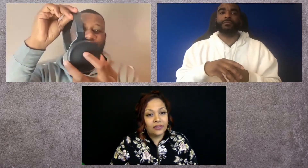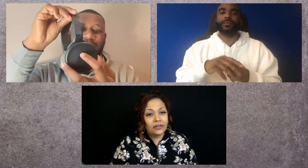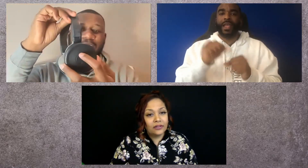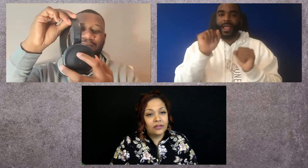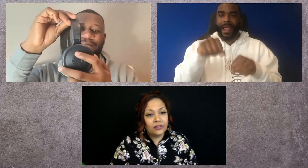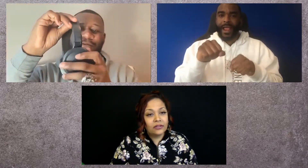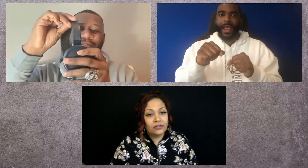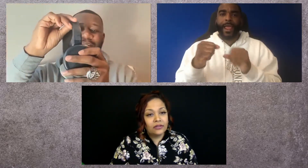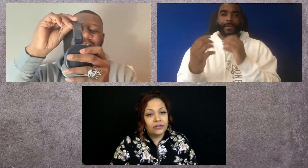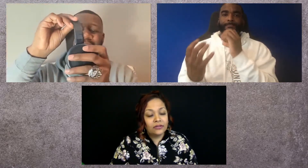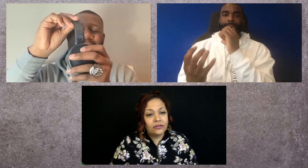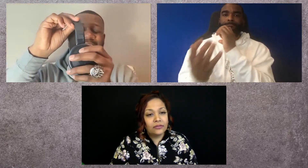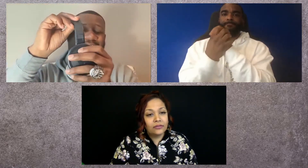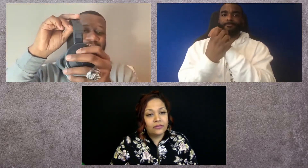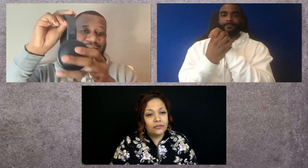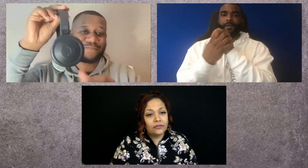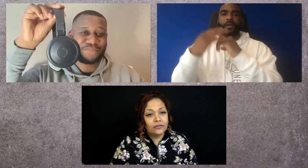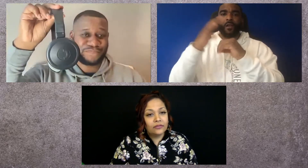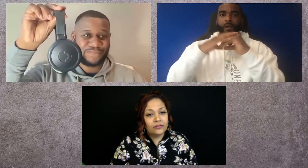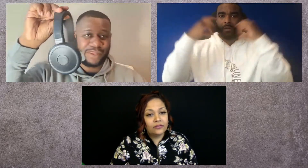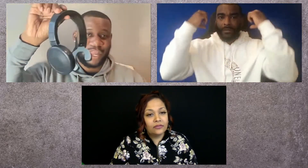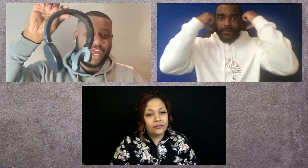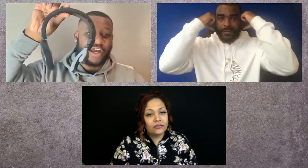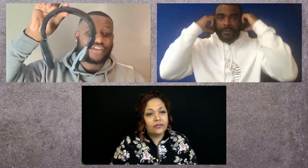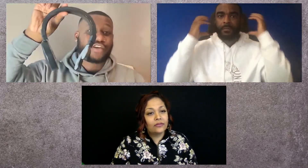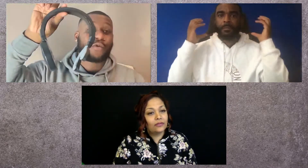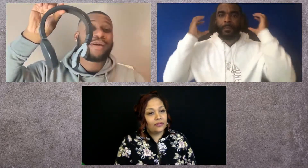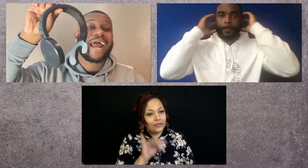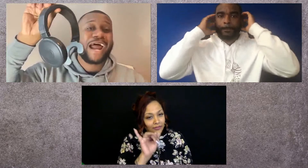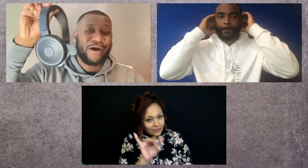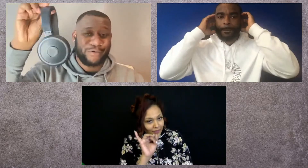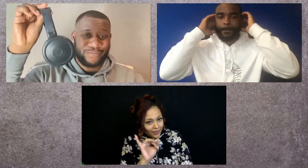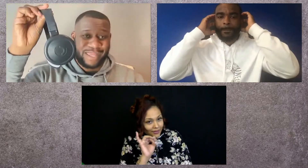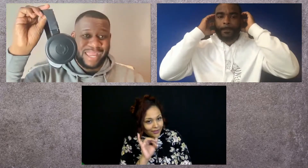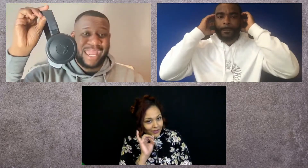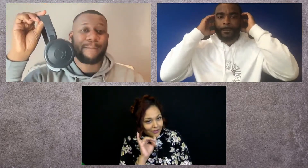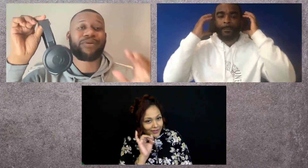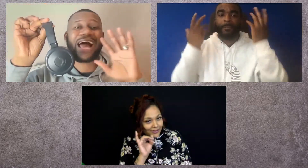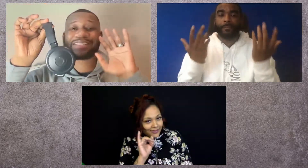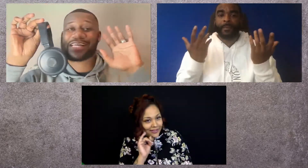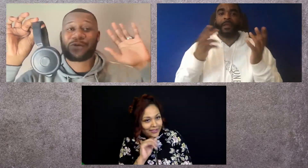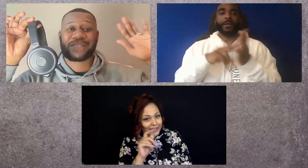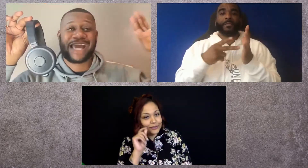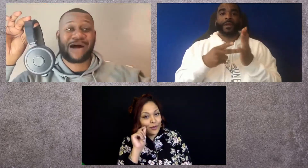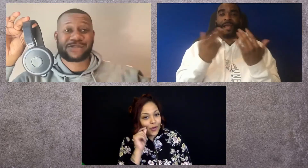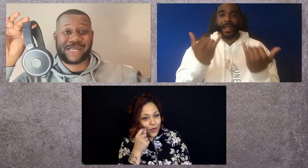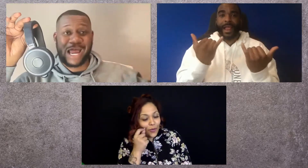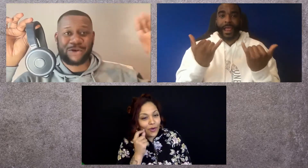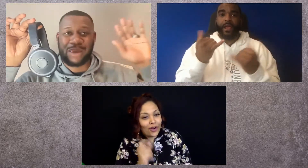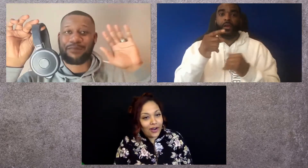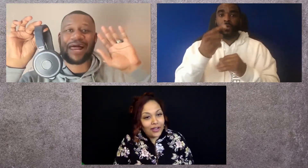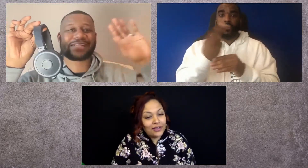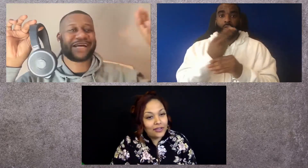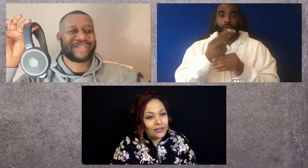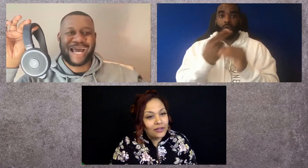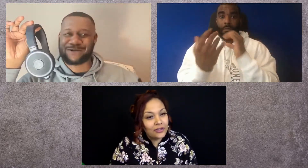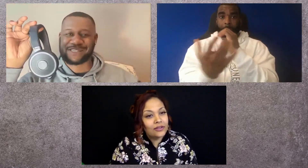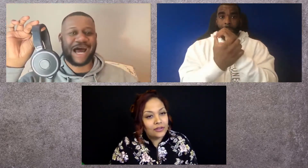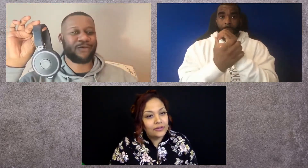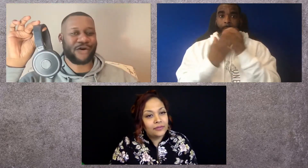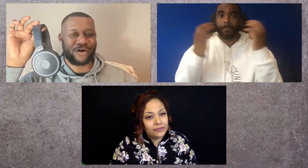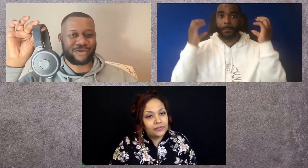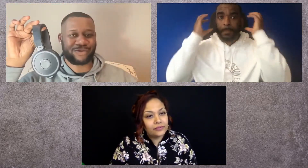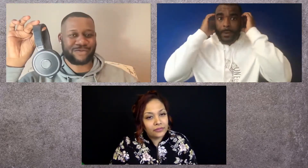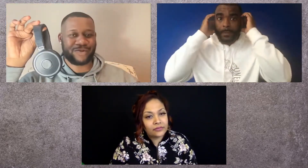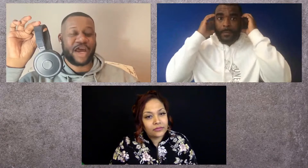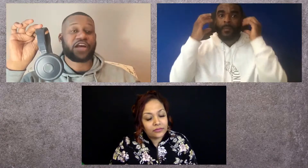the frame of the headphone, just like this. So now it blocks out the outside. It blocks out the